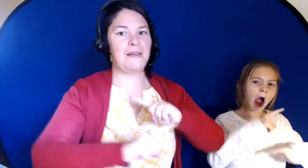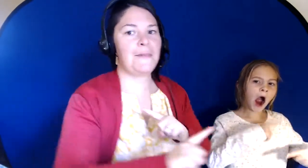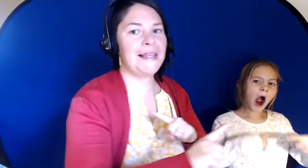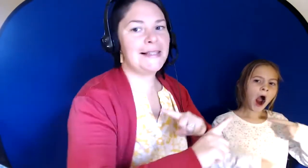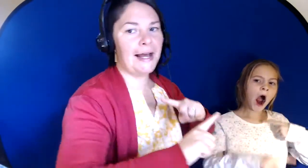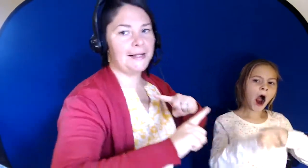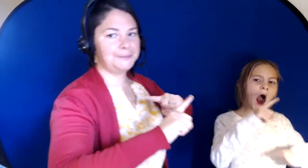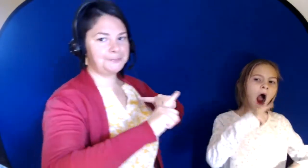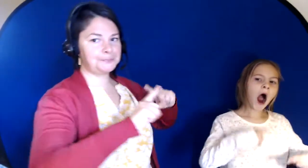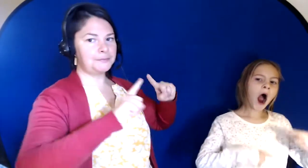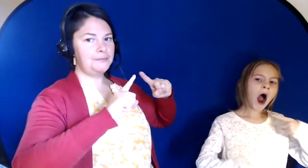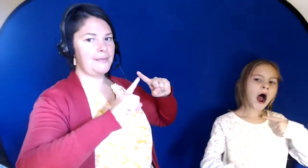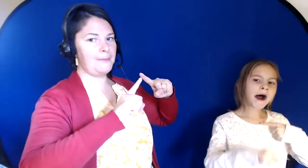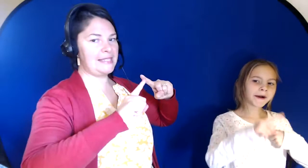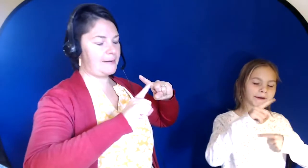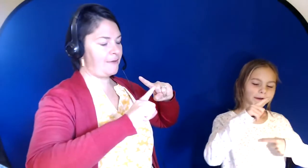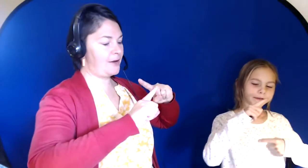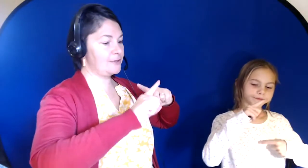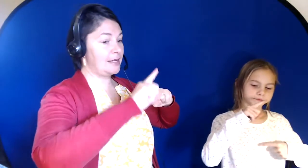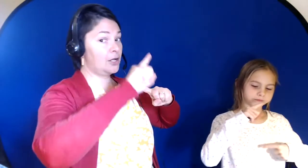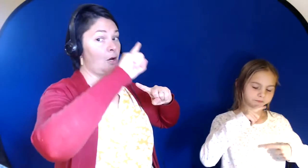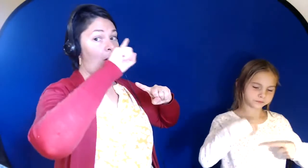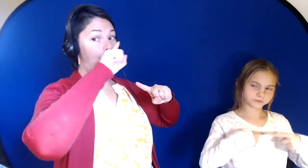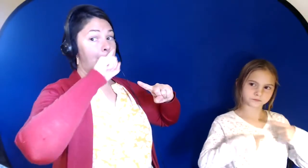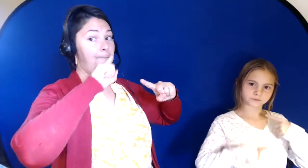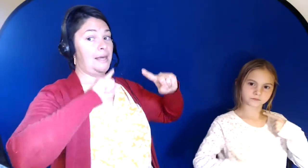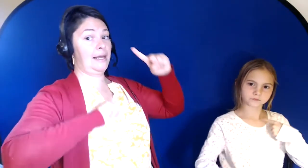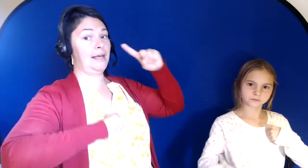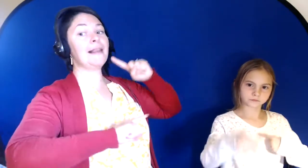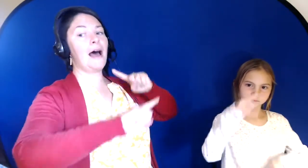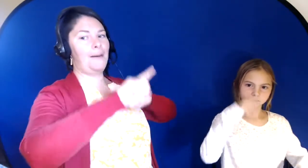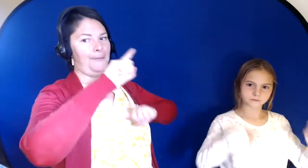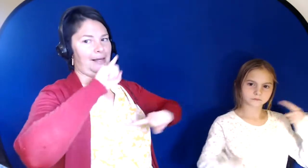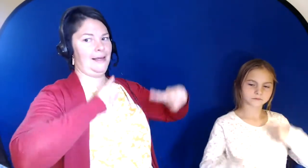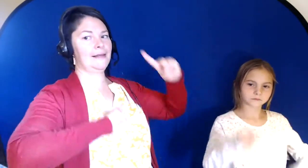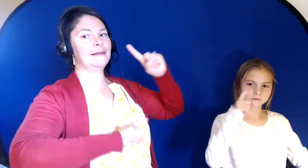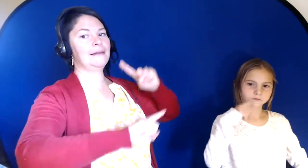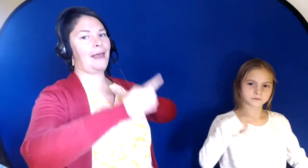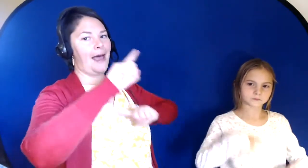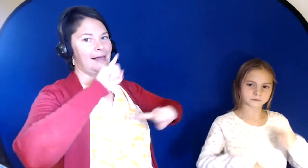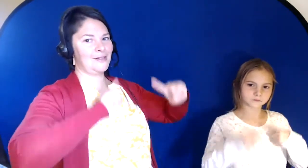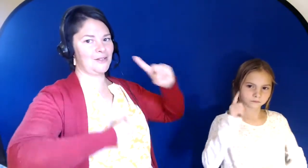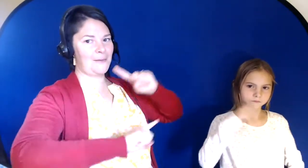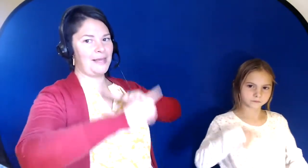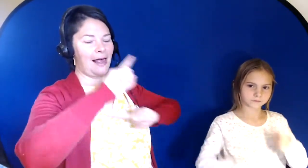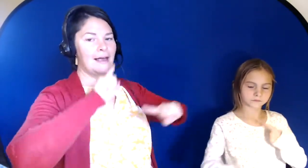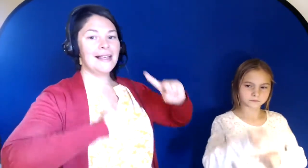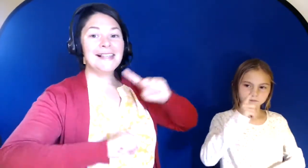the side. I'm going to take my fingers. They're going to go up and in, up and in. Yes, good job, Mila.